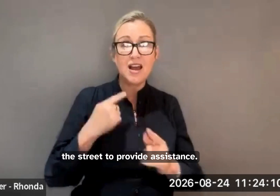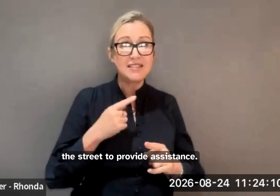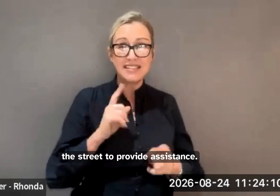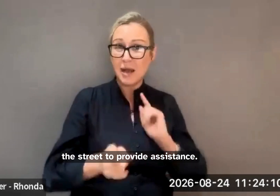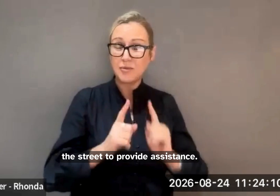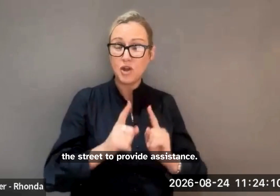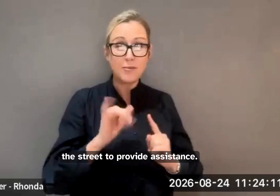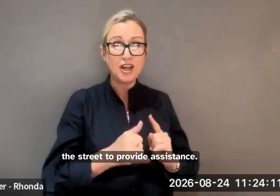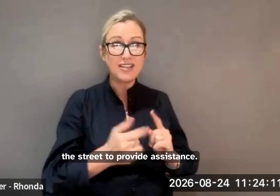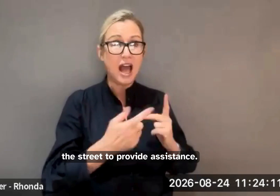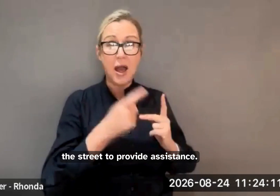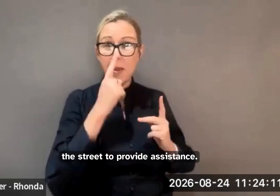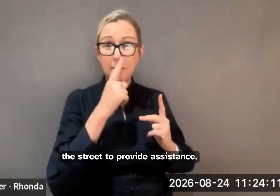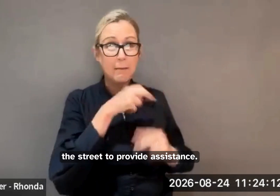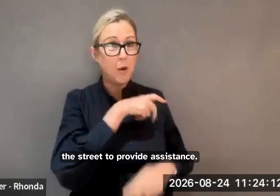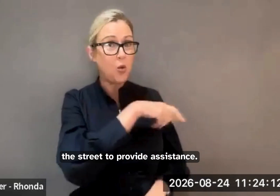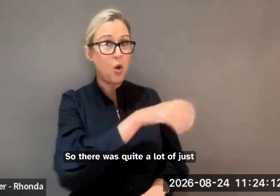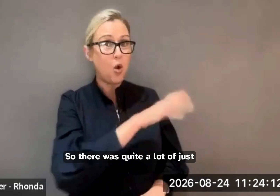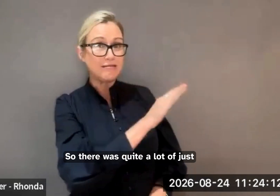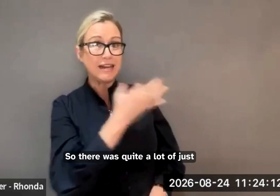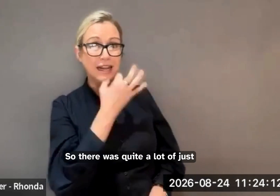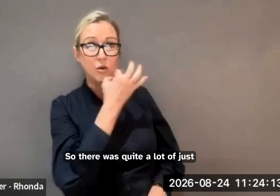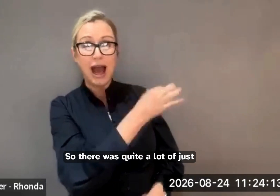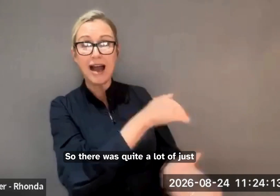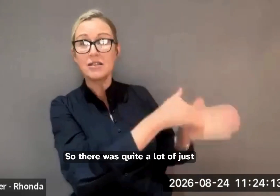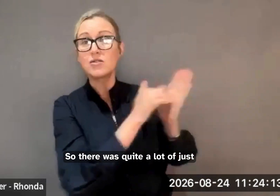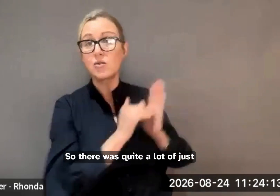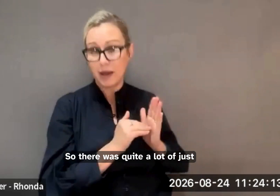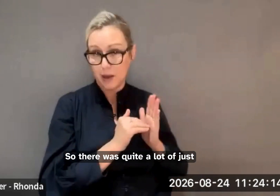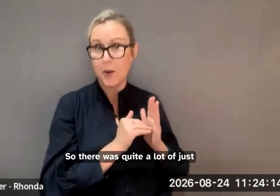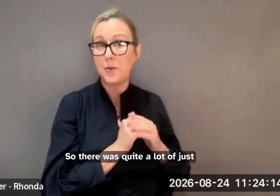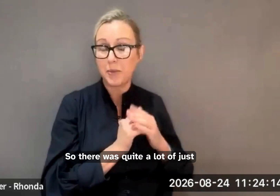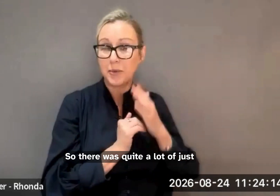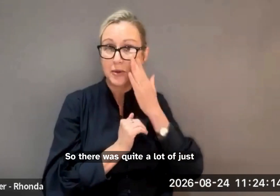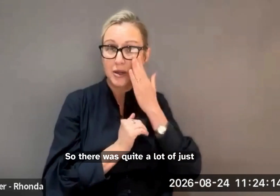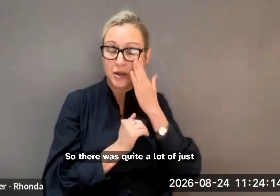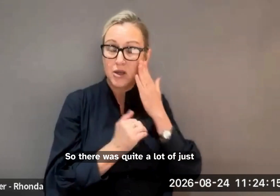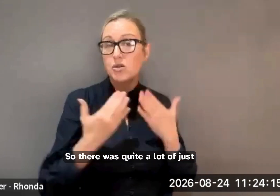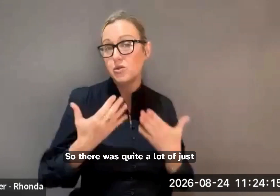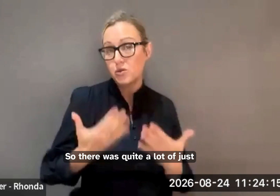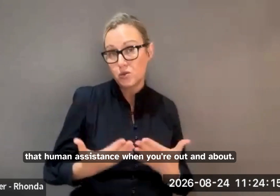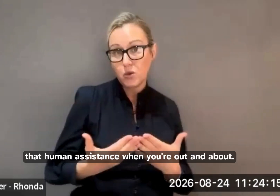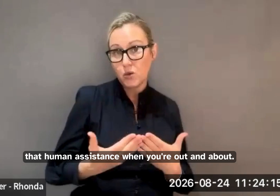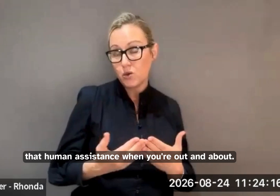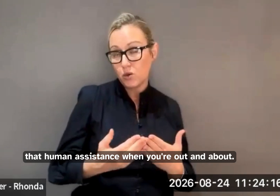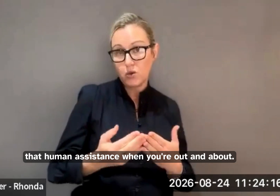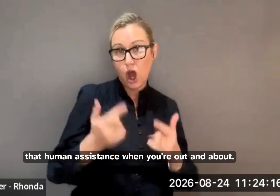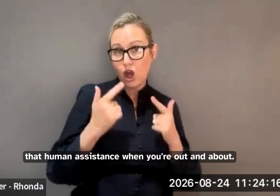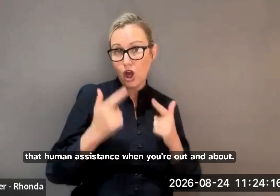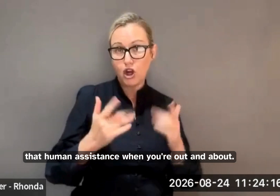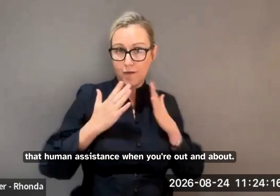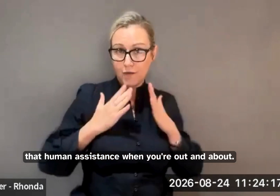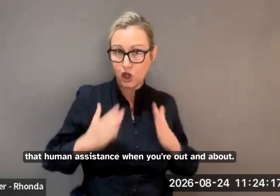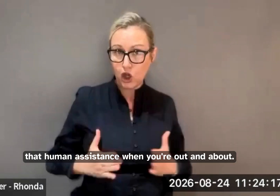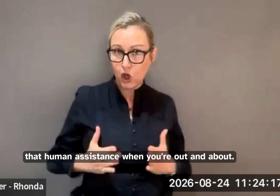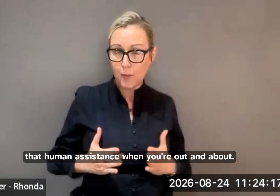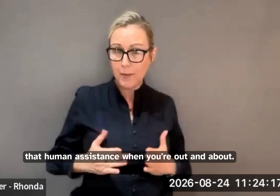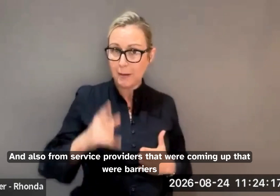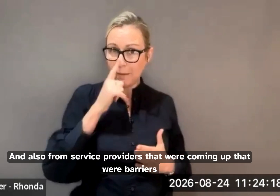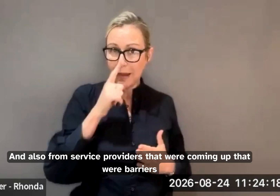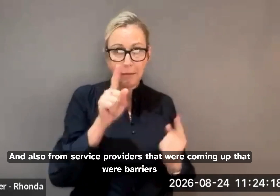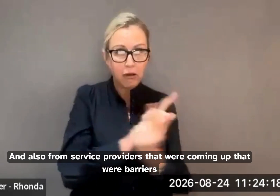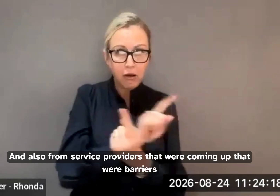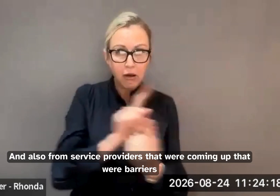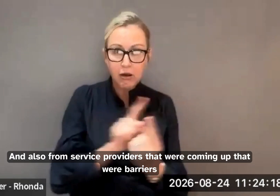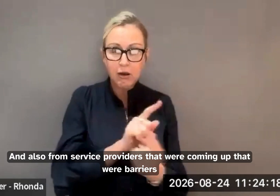on the street to provide assistance. So there was quite a lot of just that human assistance when you're out and